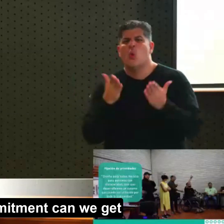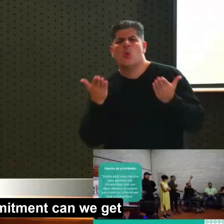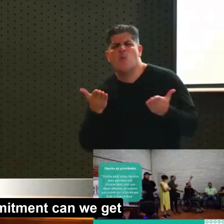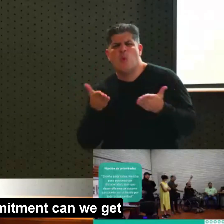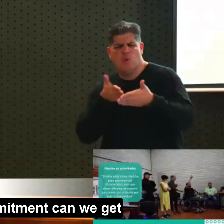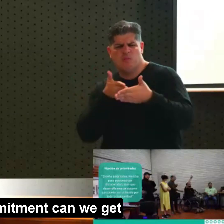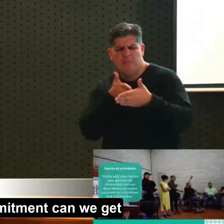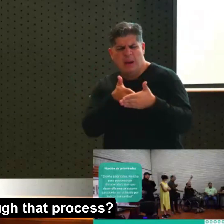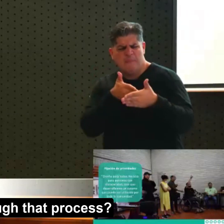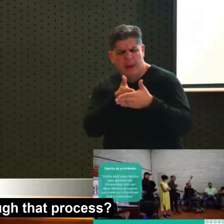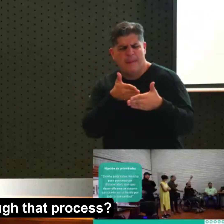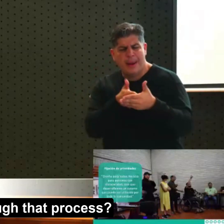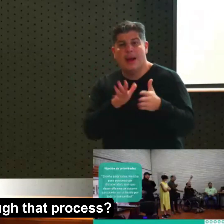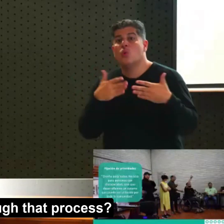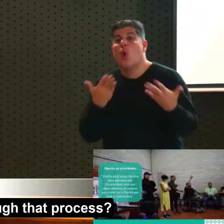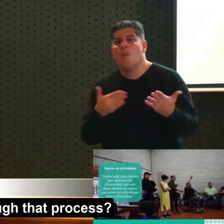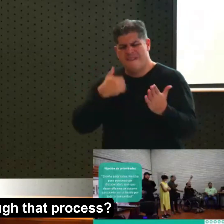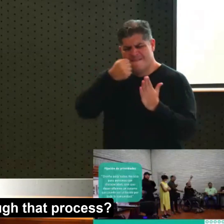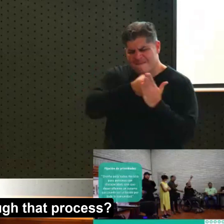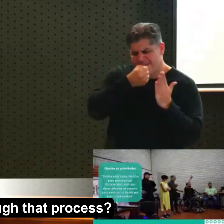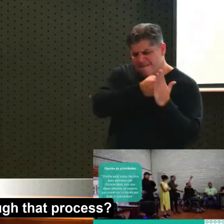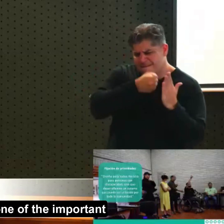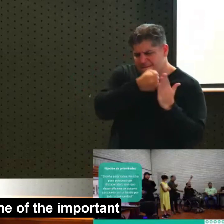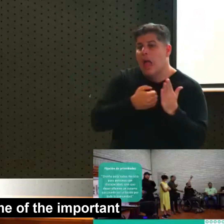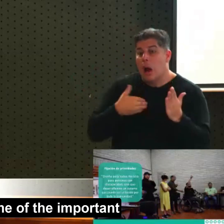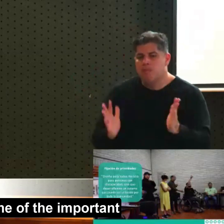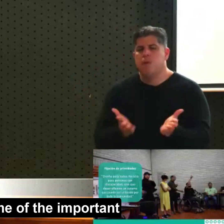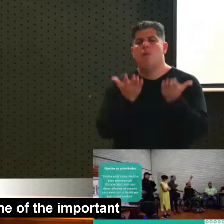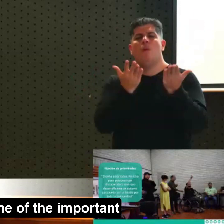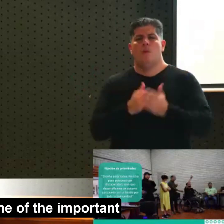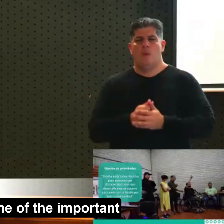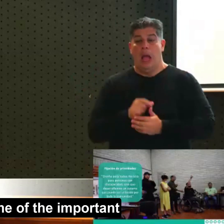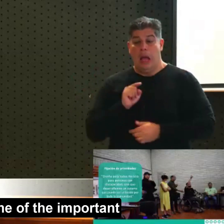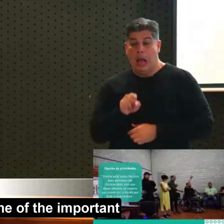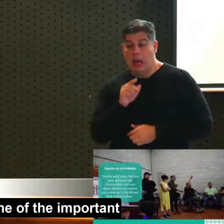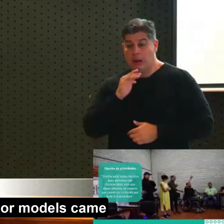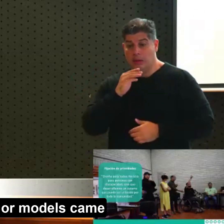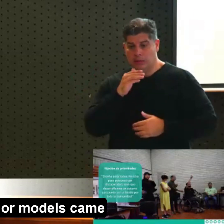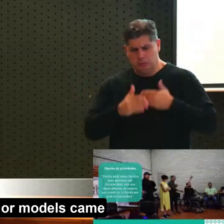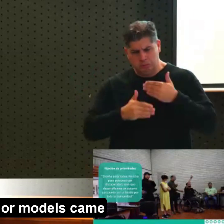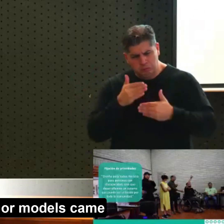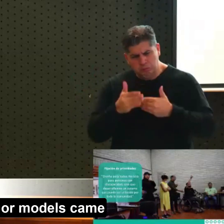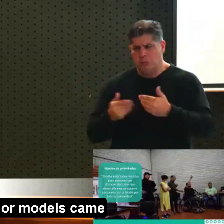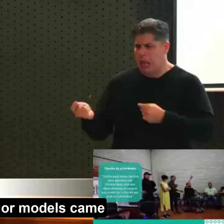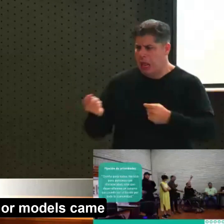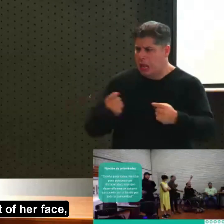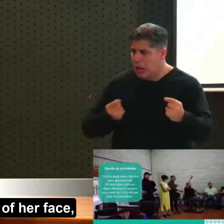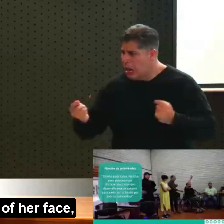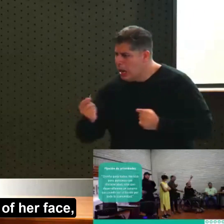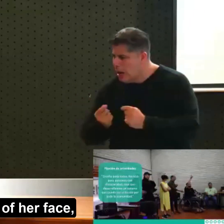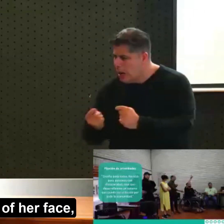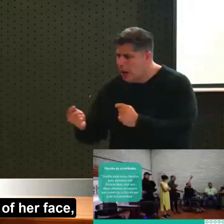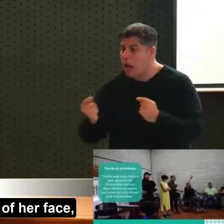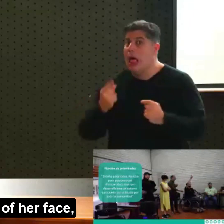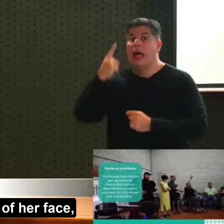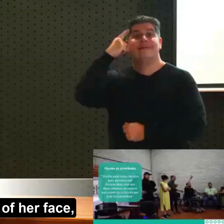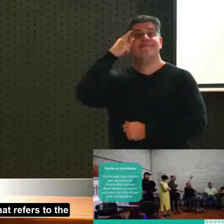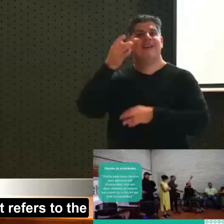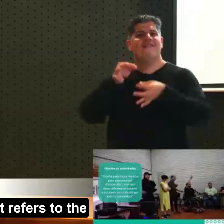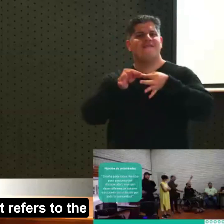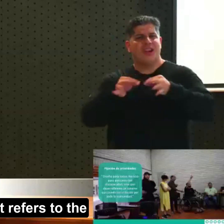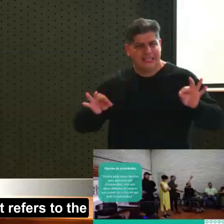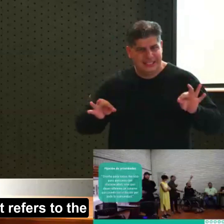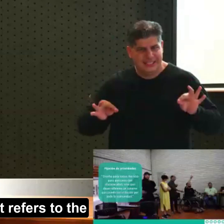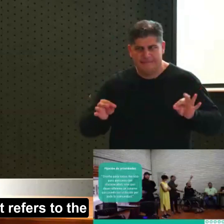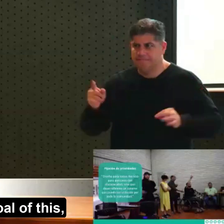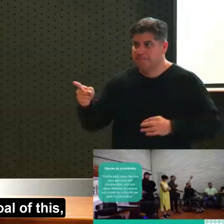What commitment can we get? And through that process, what came out, one of the important sayings or mottos came out, or phrases